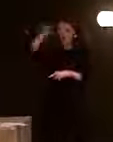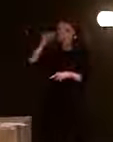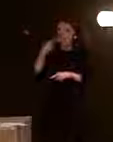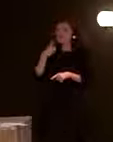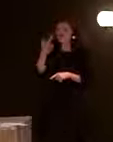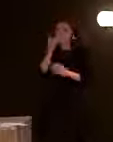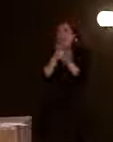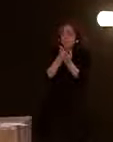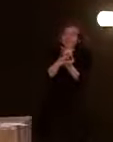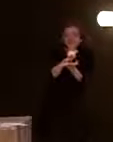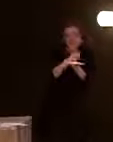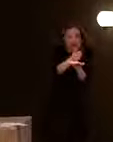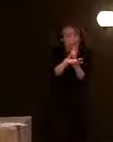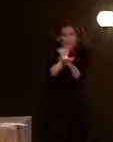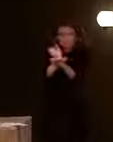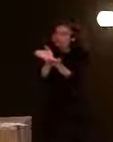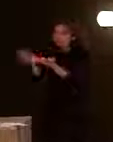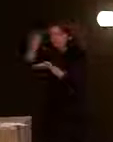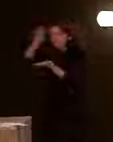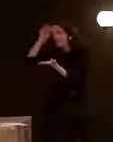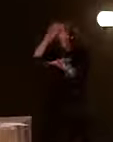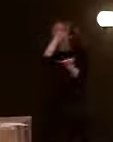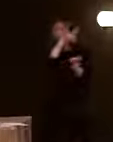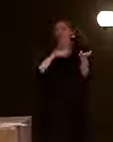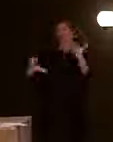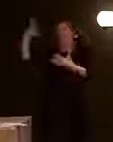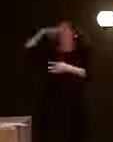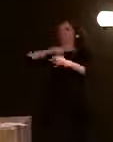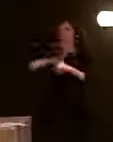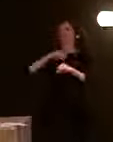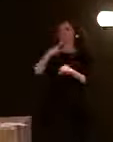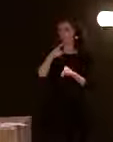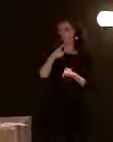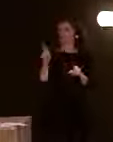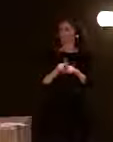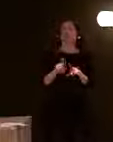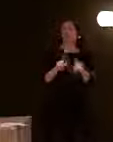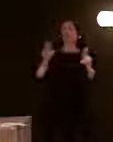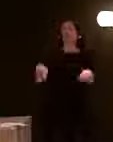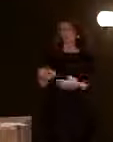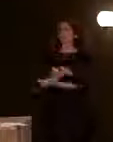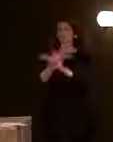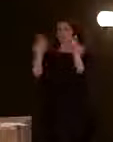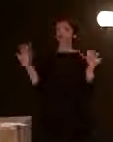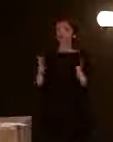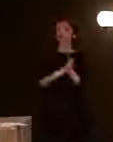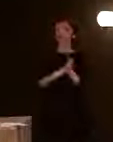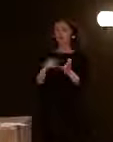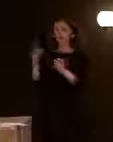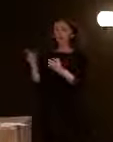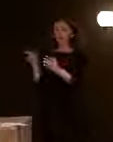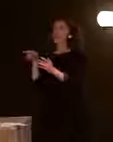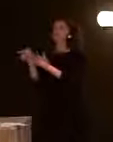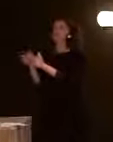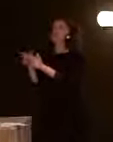compare totalitarian systems, do some research, and then find characteristics of totalitarian systems